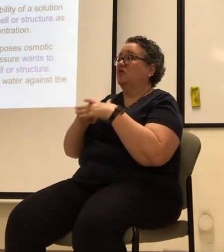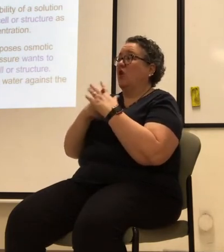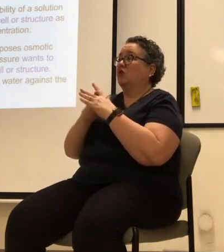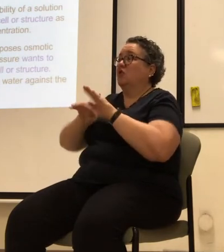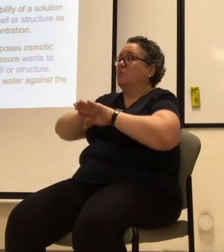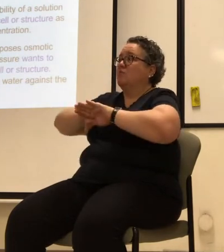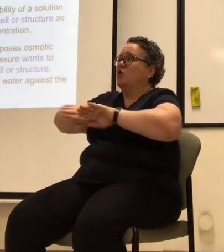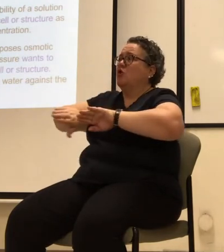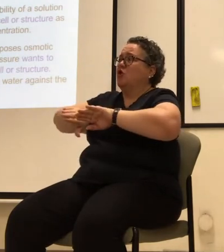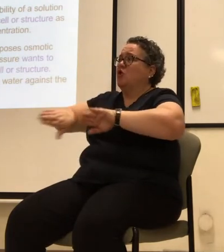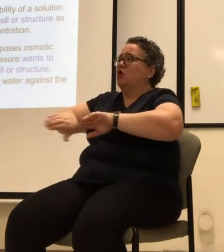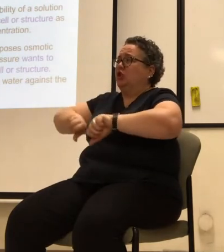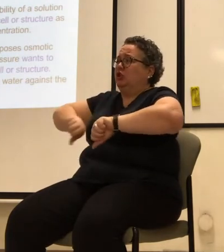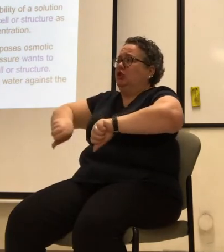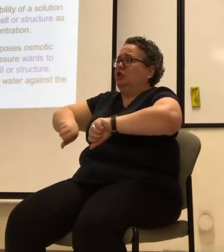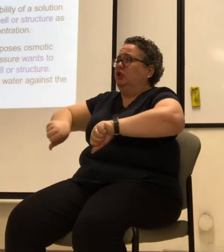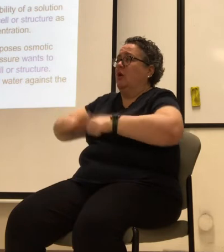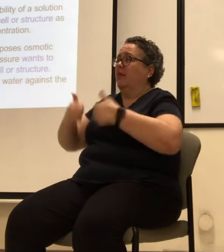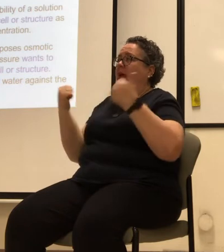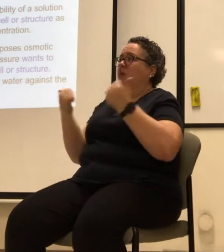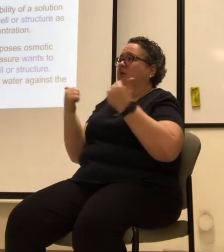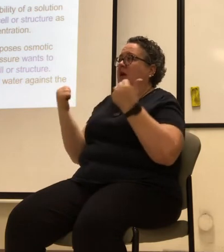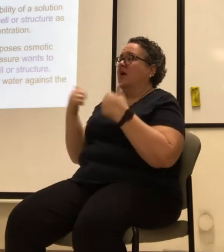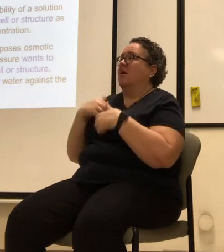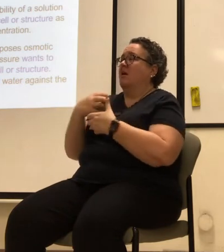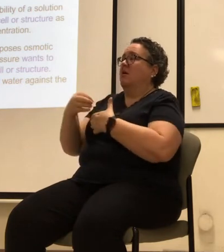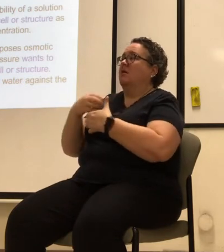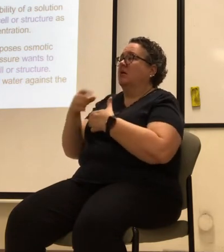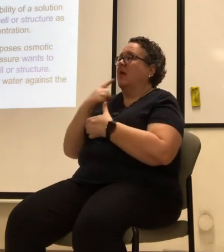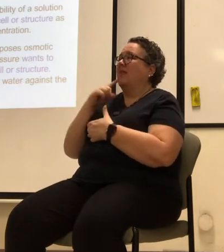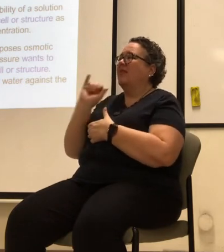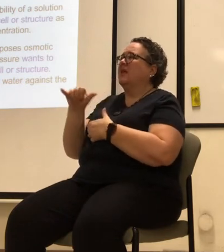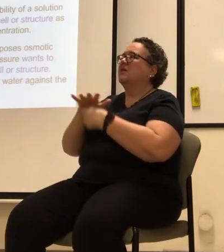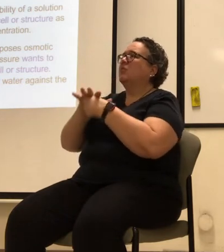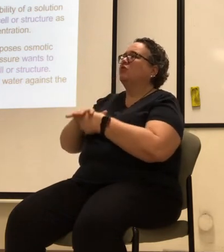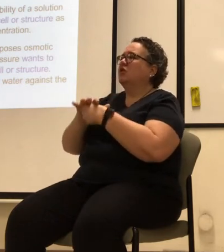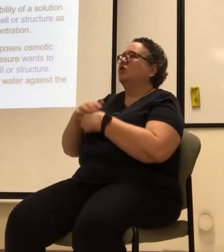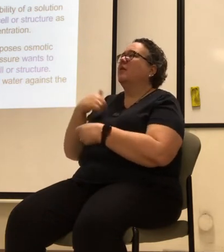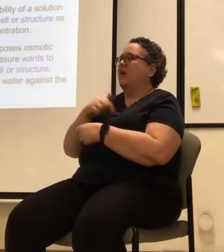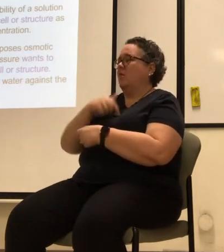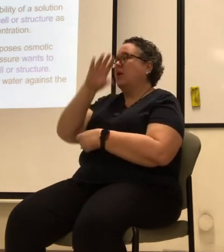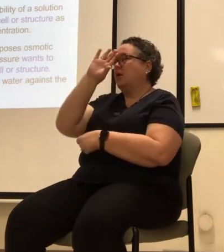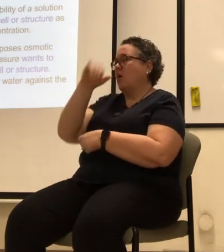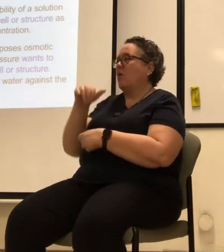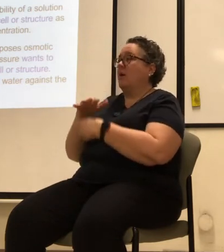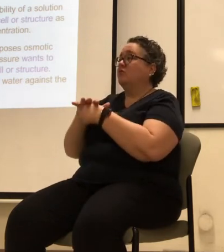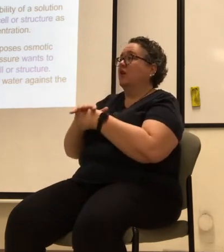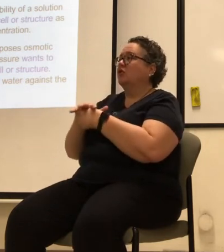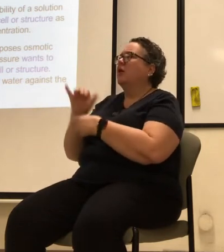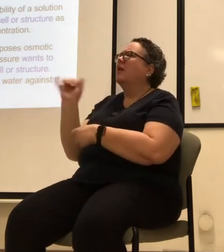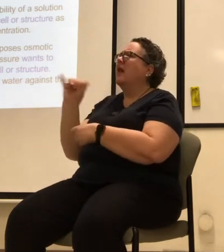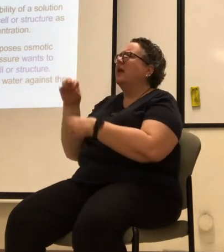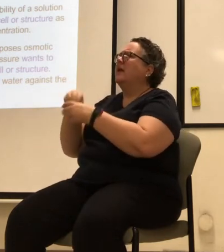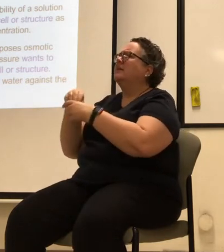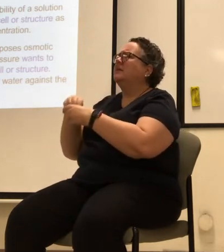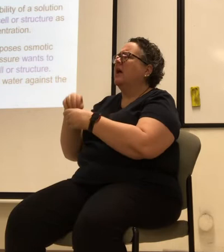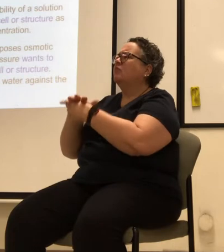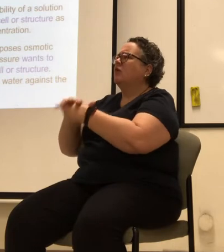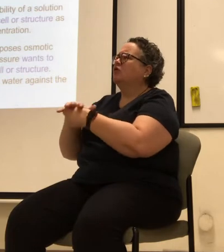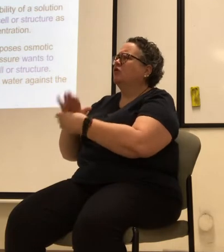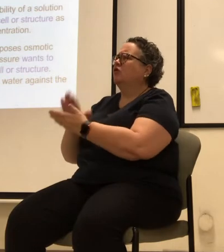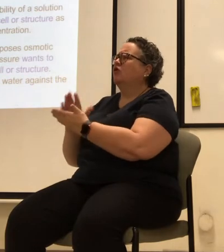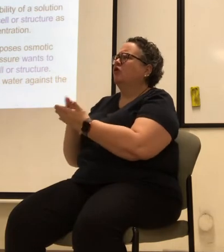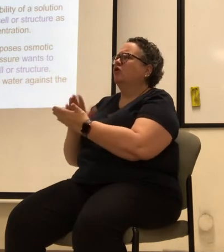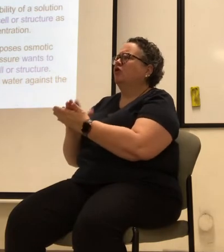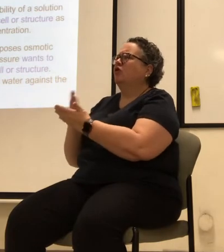on the outside. And this is kind of the pressure we kind of always know as pressure, like inside a pressure cooker, right?